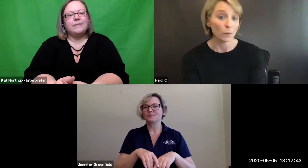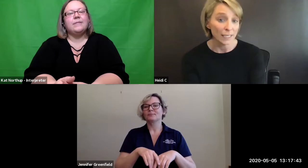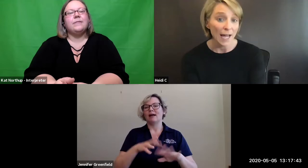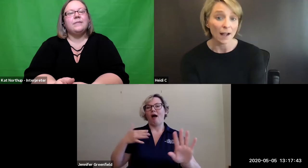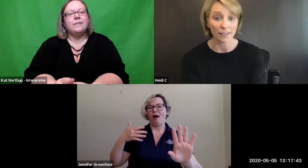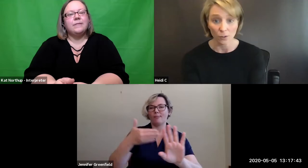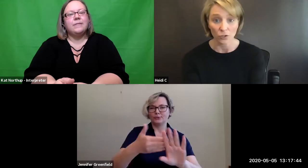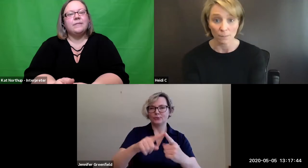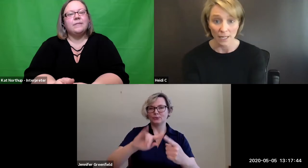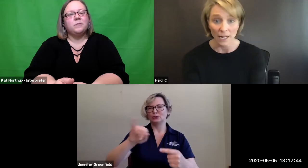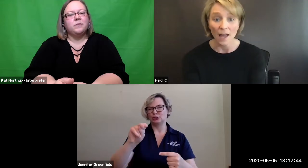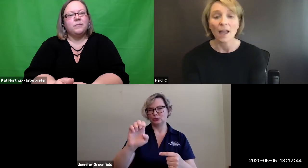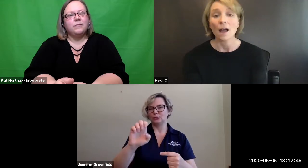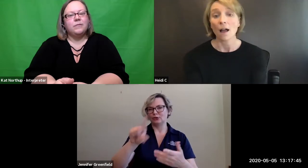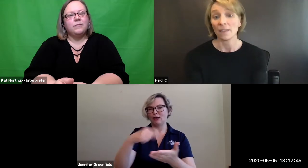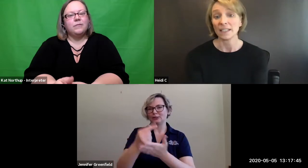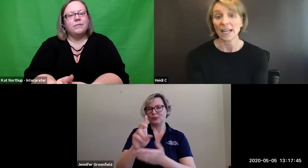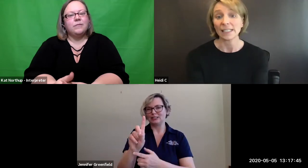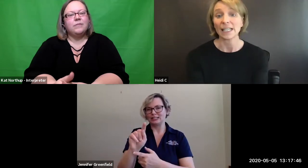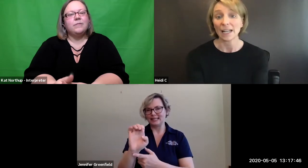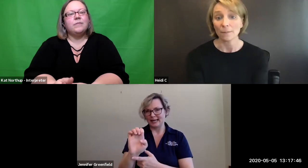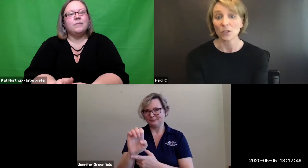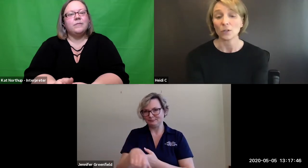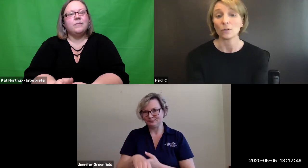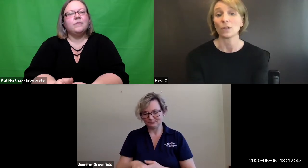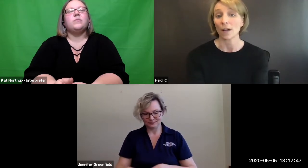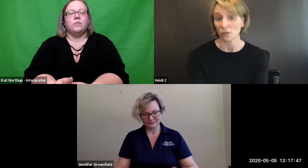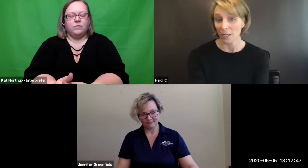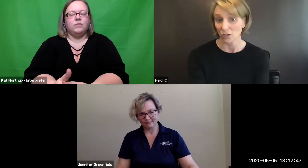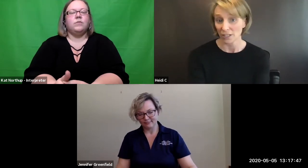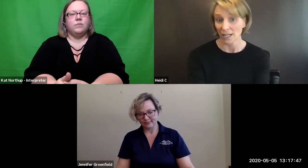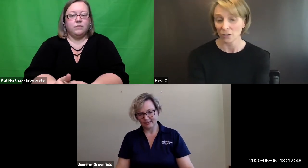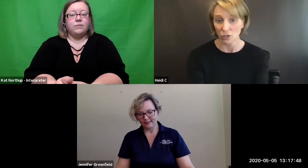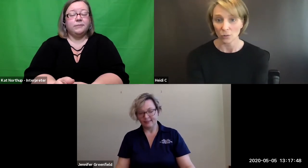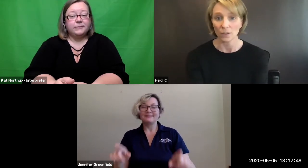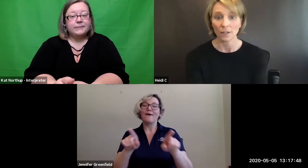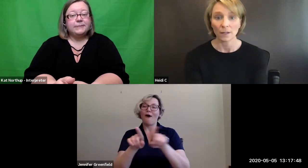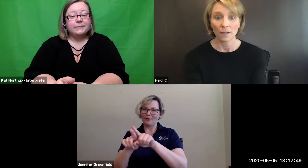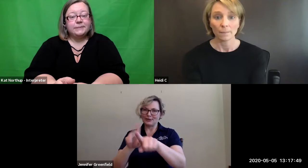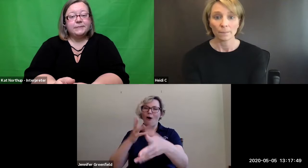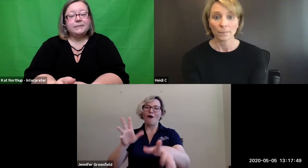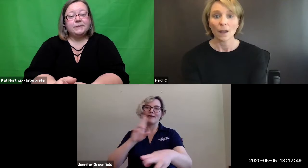could post that on social media in the days leading up to the graduation date in June.